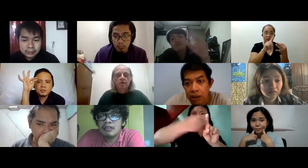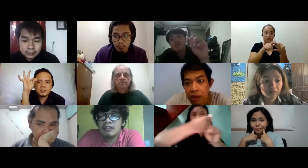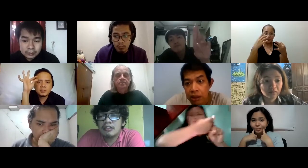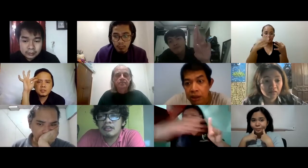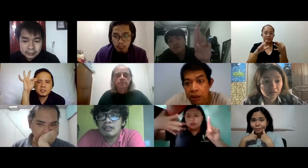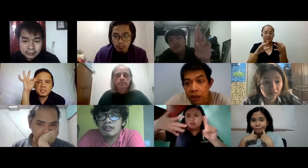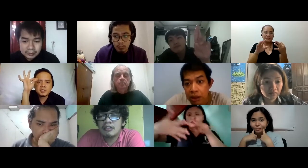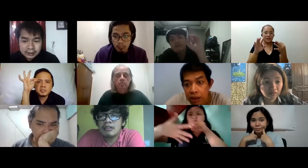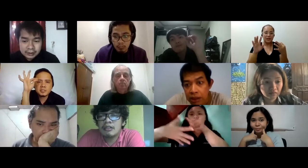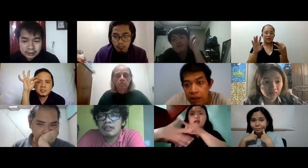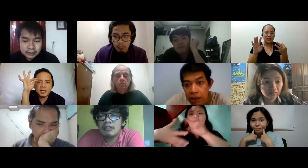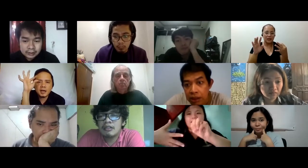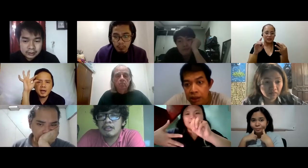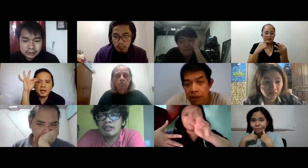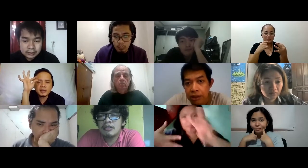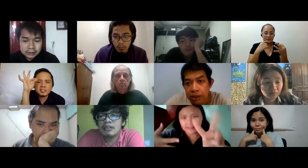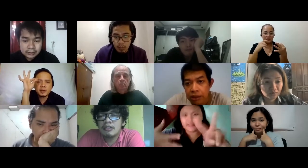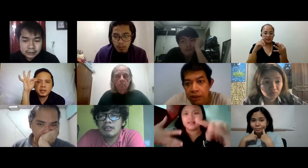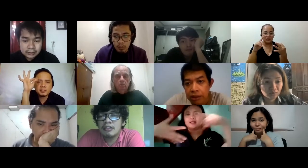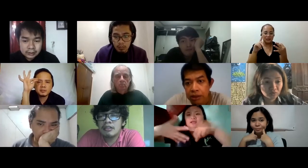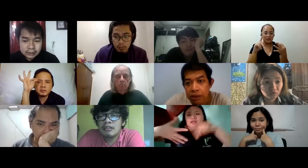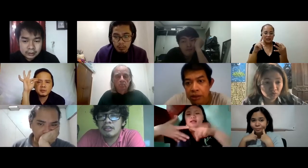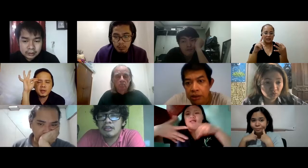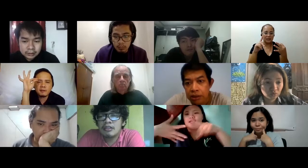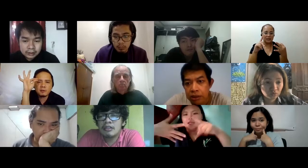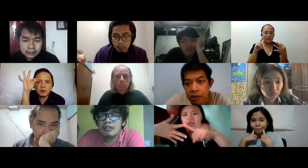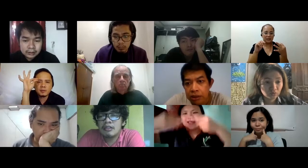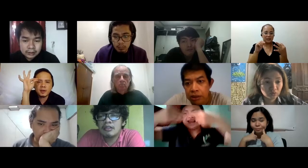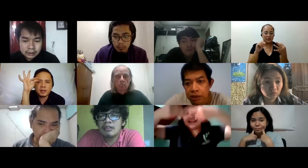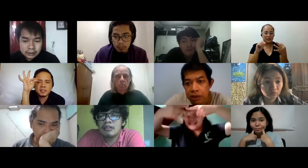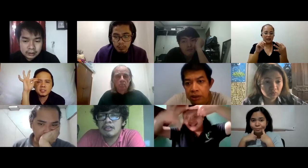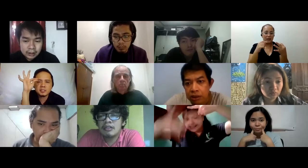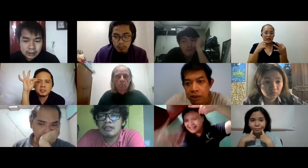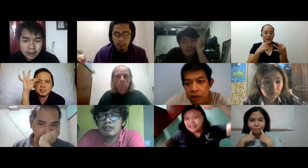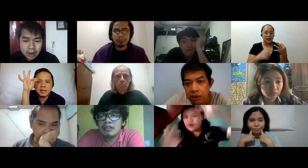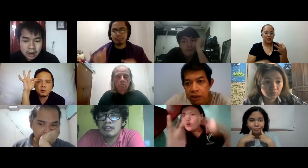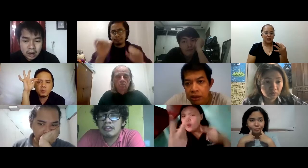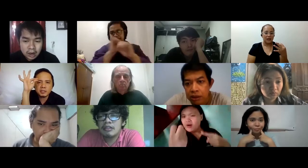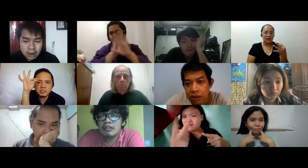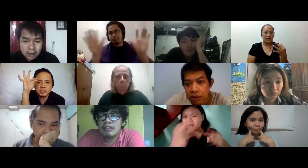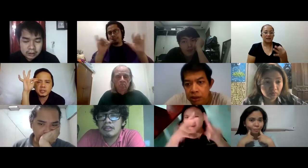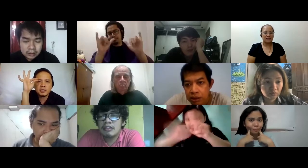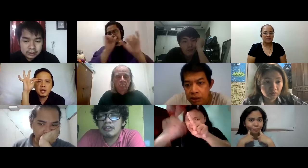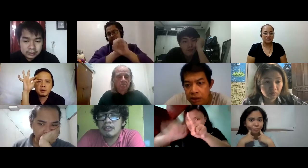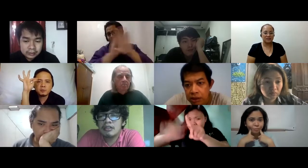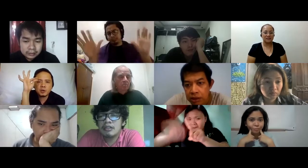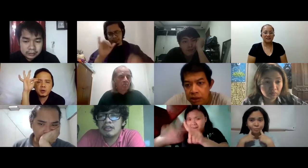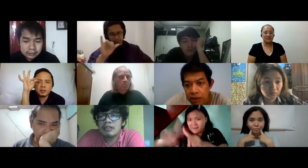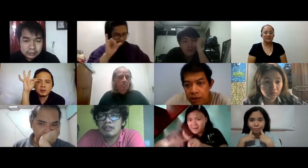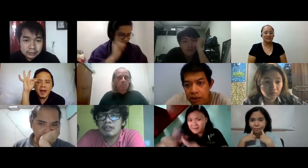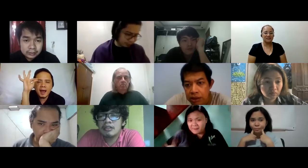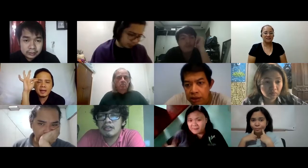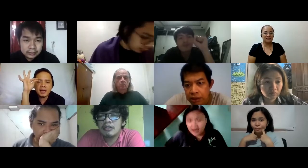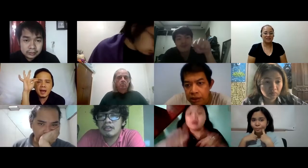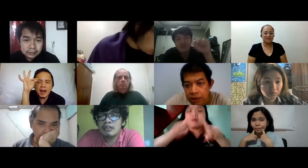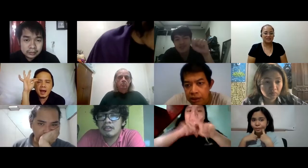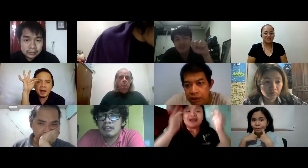Khor. So Jasmine's just explaining to everyone that it's the same question, but we're going